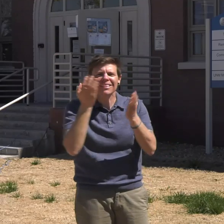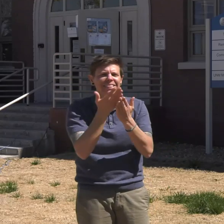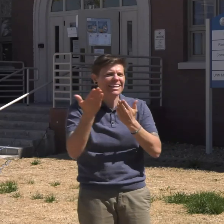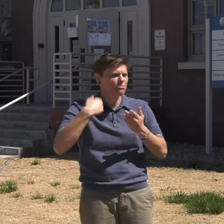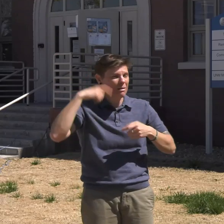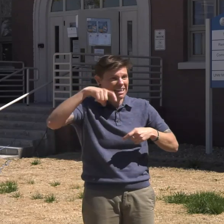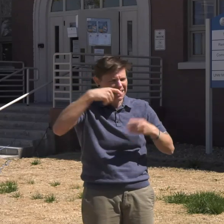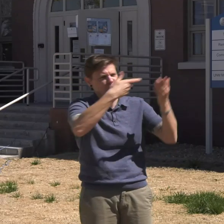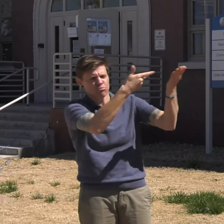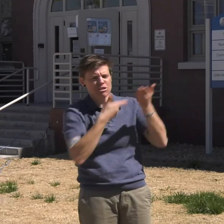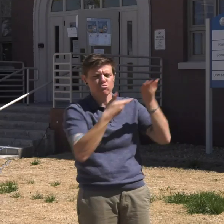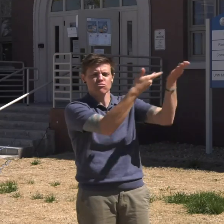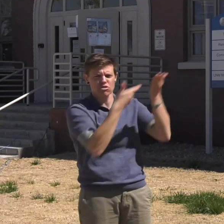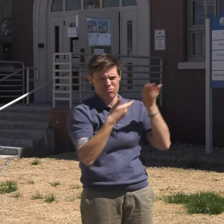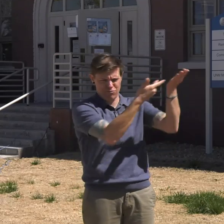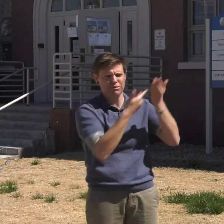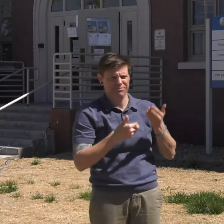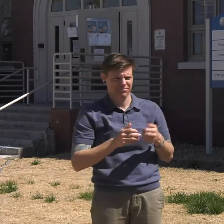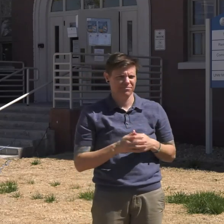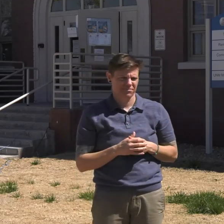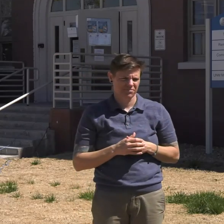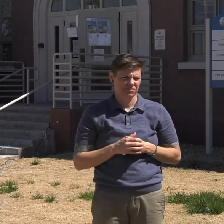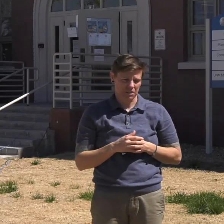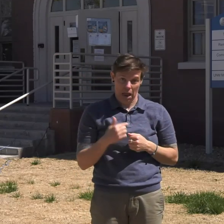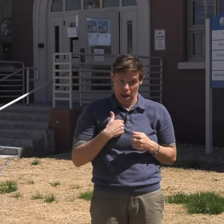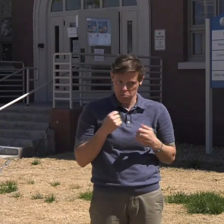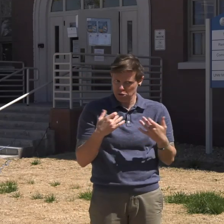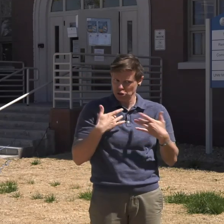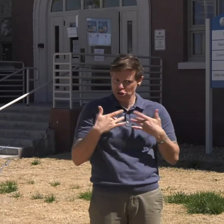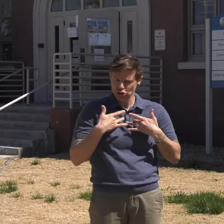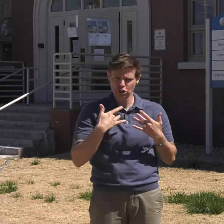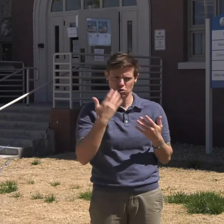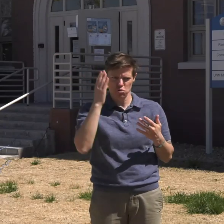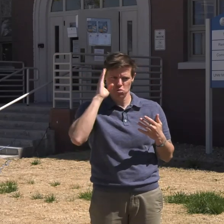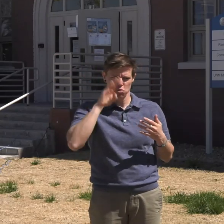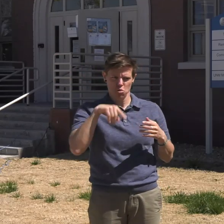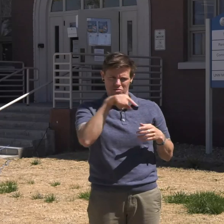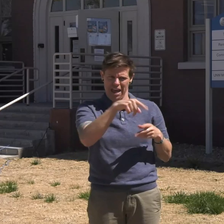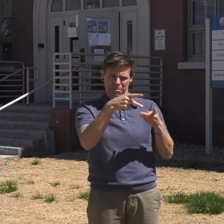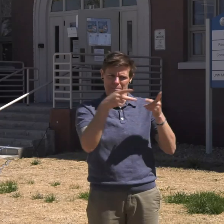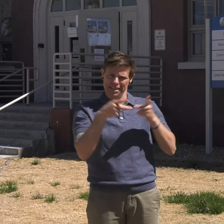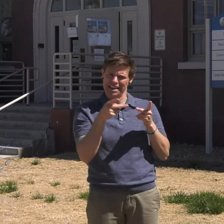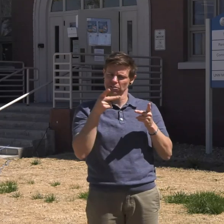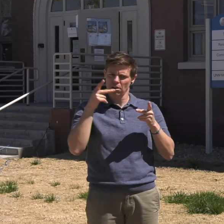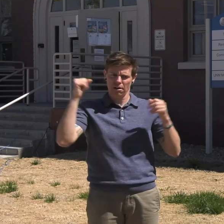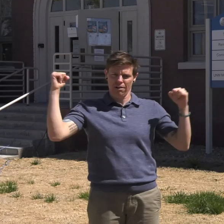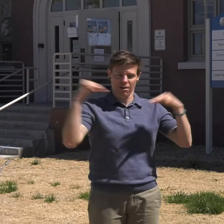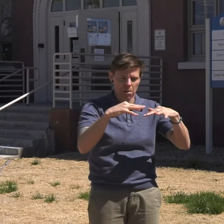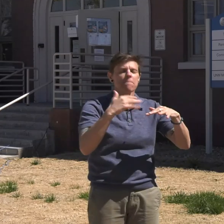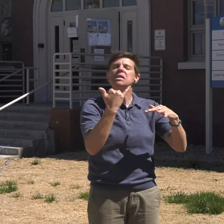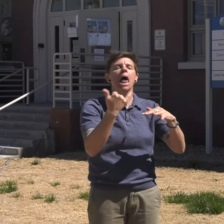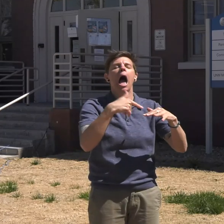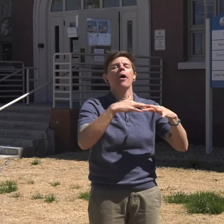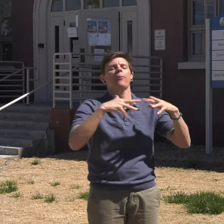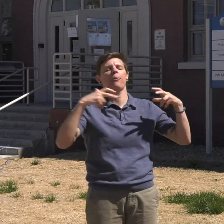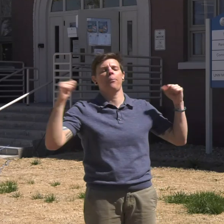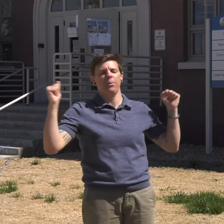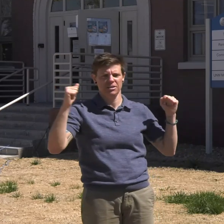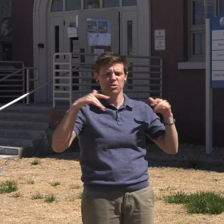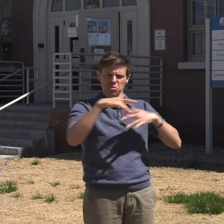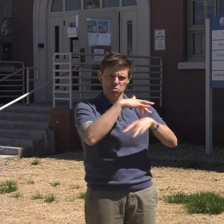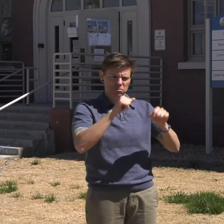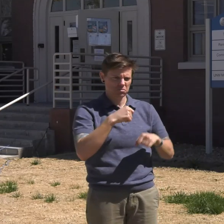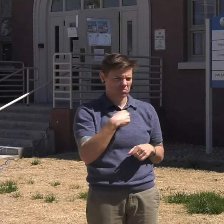were very real and I was concerned about as well, is it was a place of mass gathering. That's not happening. I was personally out at the airport 2 days ago, and